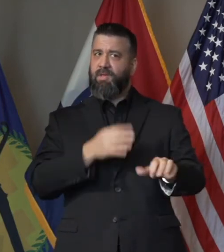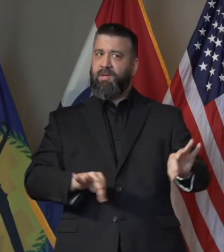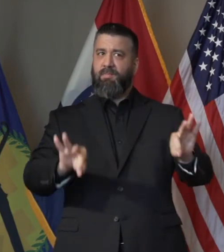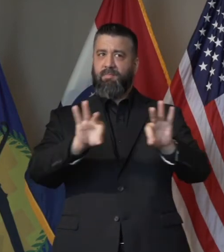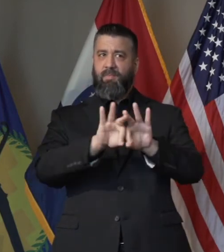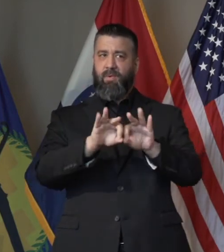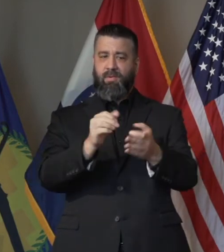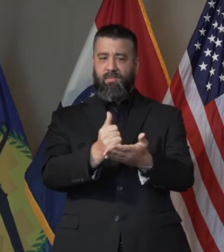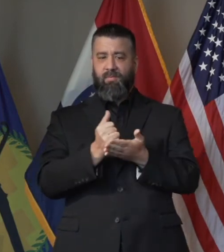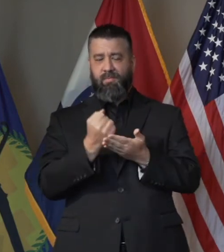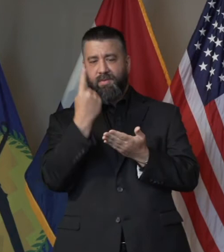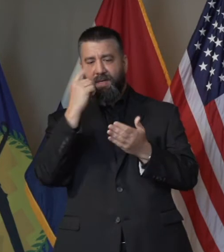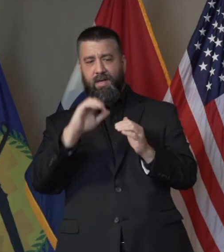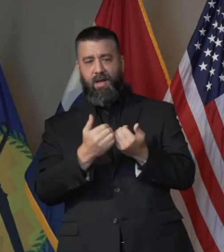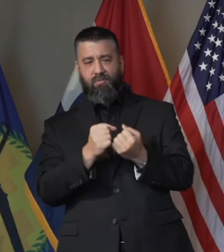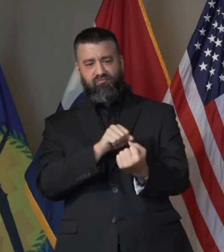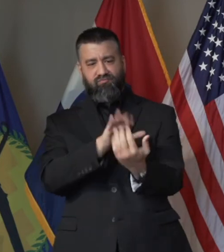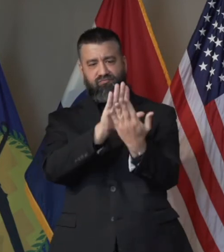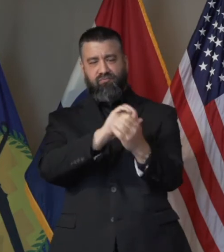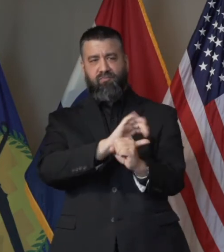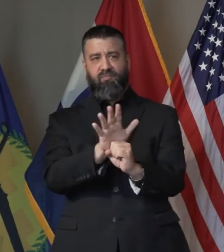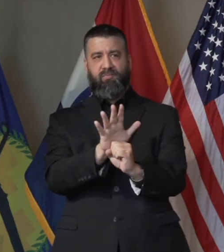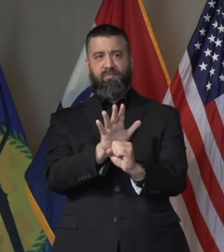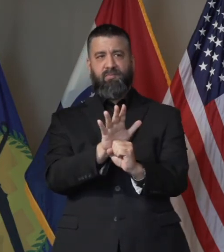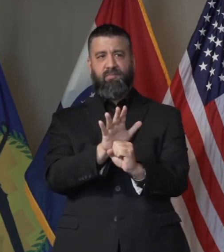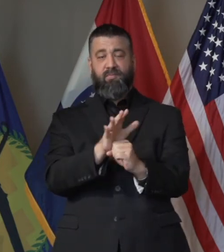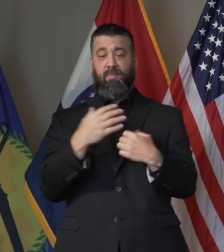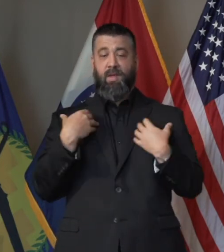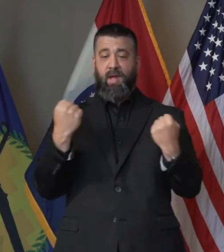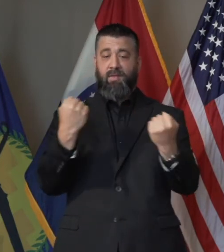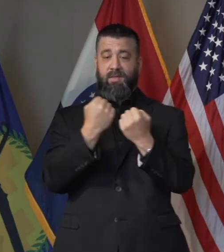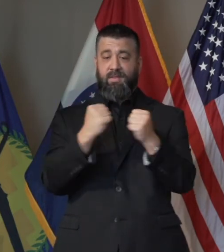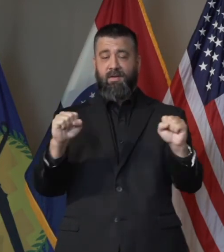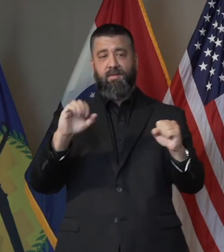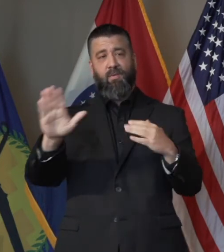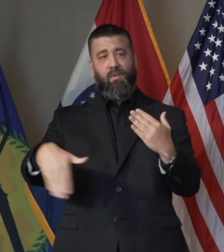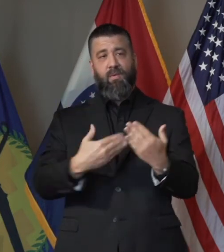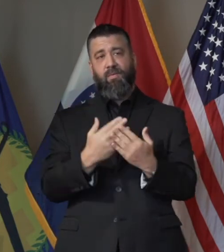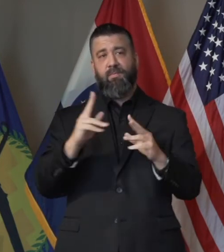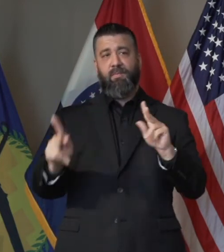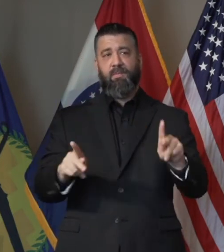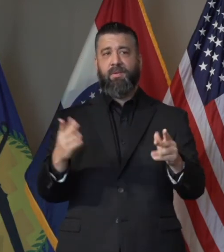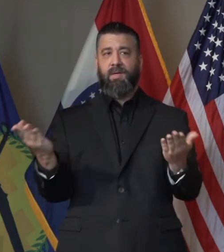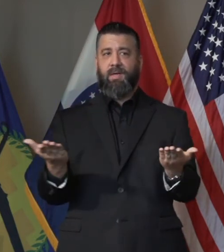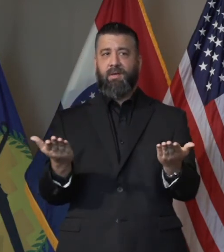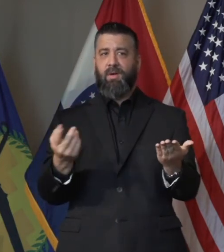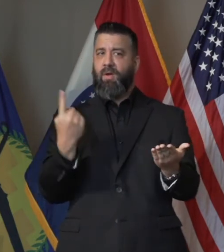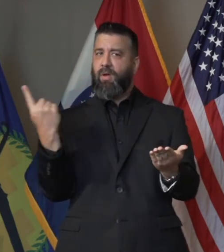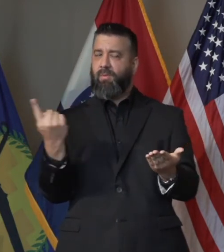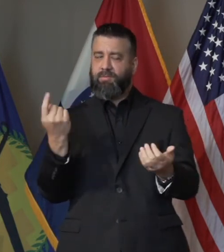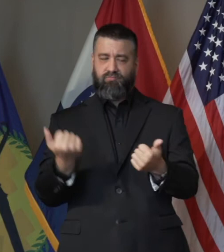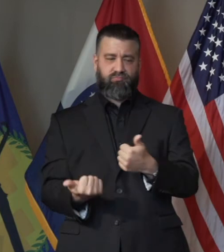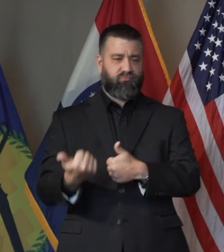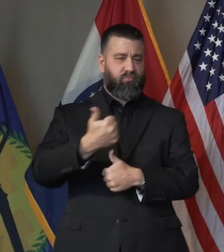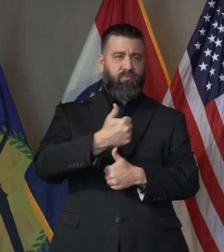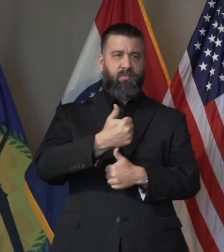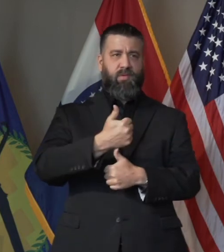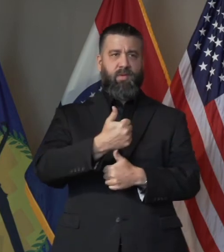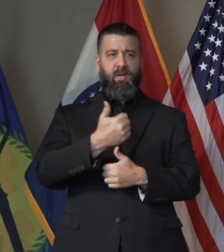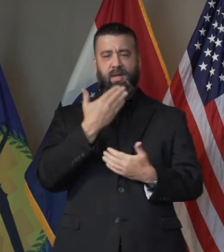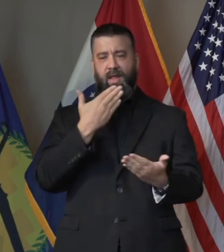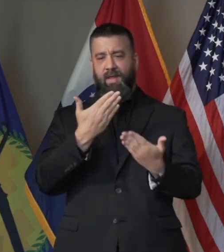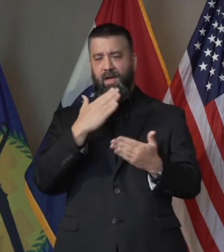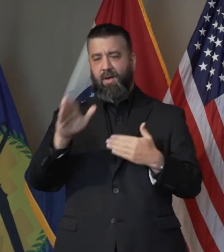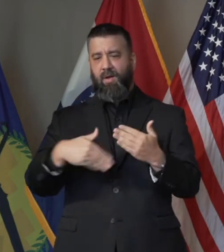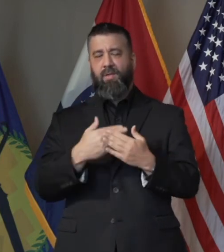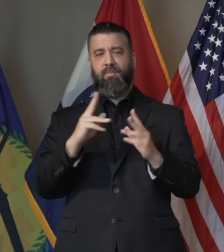ongoing response to this pandemic. The health and safety of all of our residents will always be the priority, and I thank all of the partners in